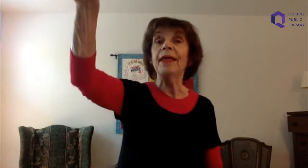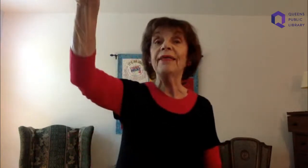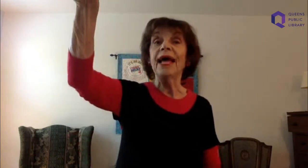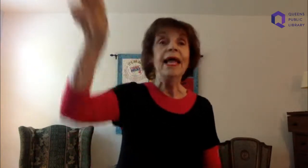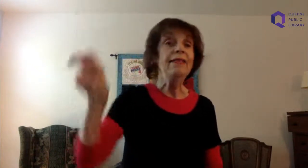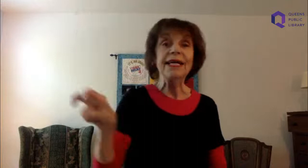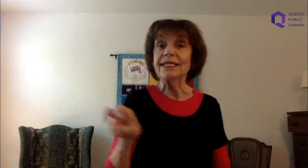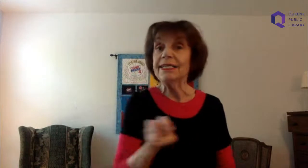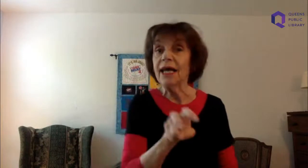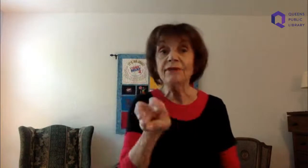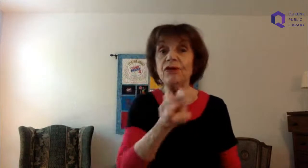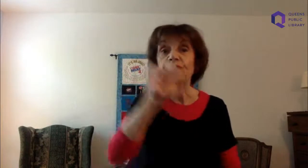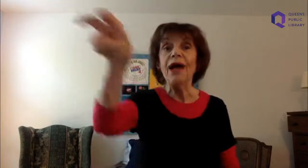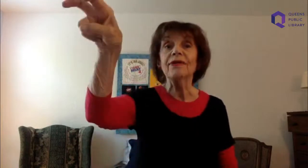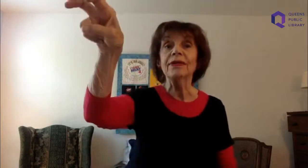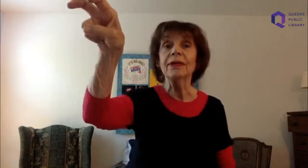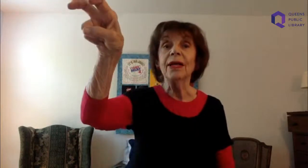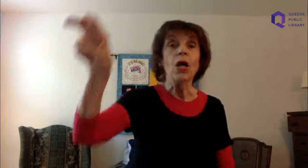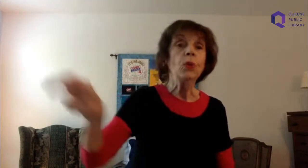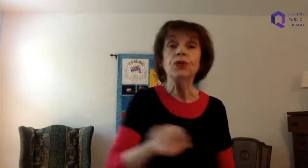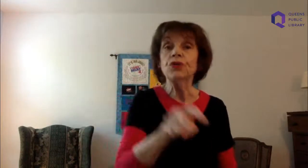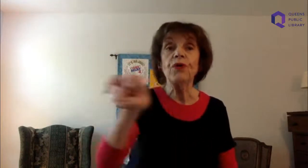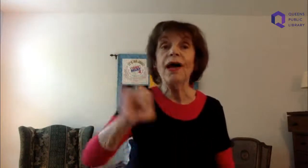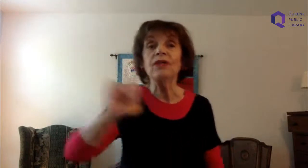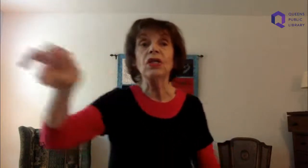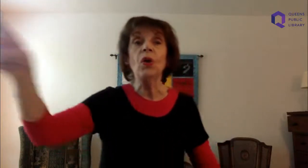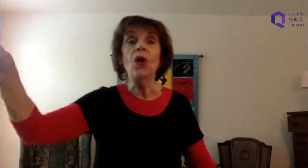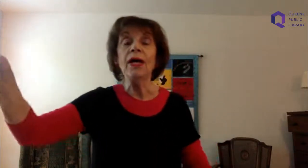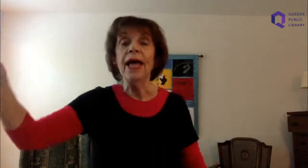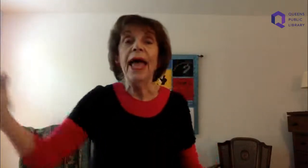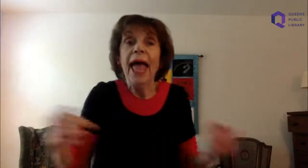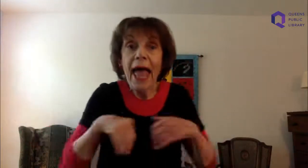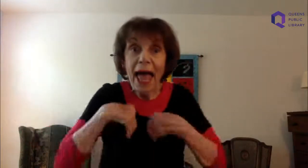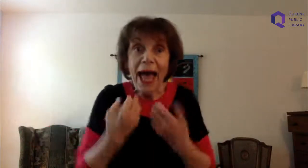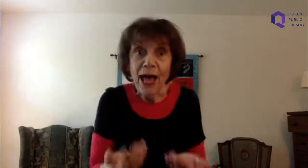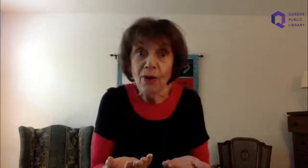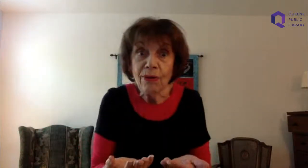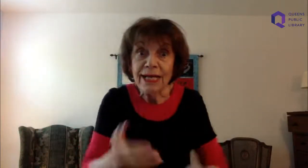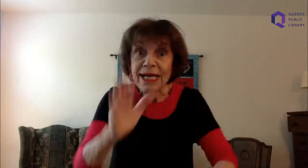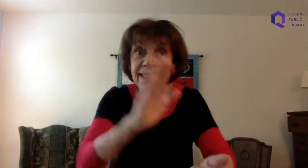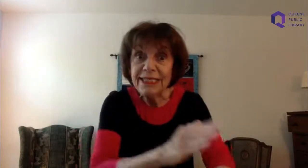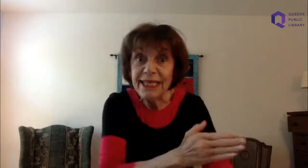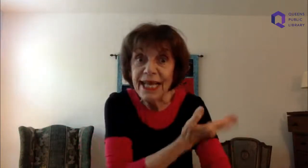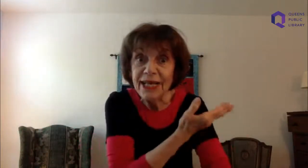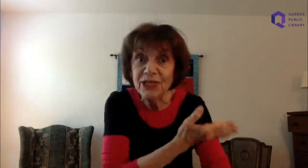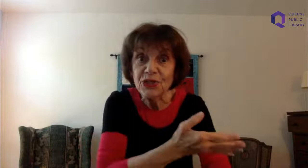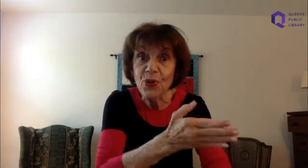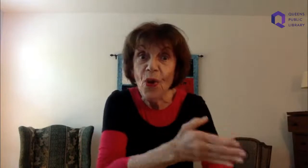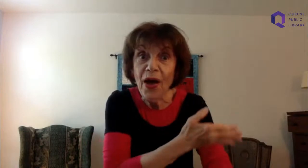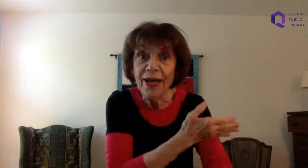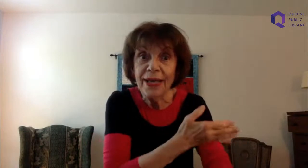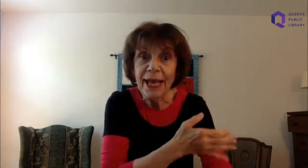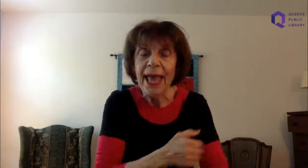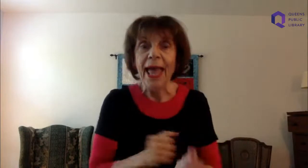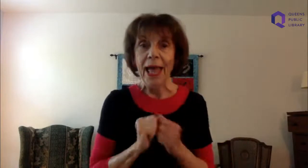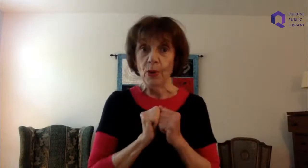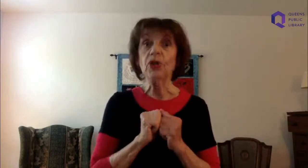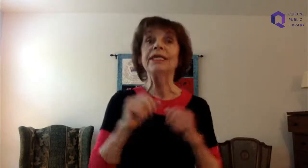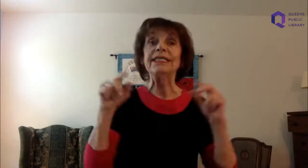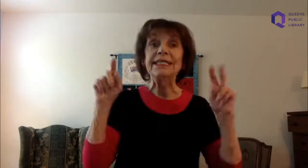like that. That's a sign for travel. We'll travel along. How? Singing a song, and we're going to